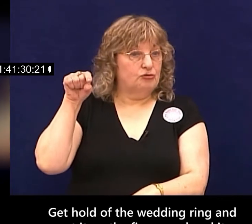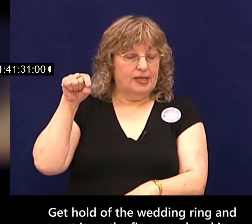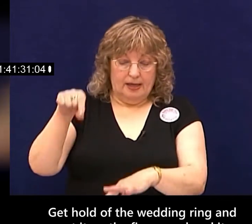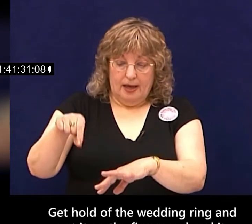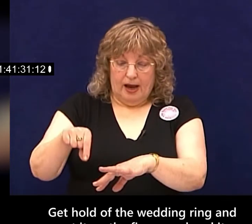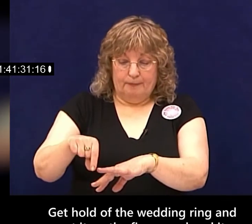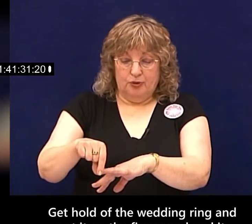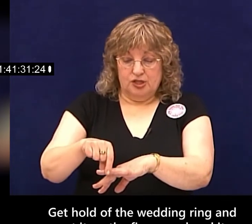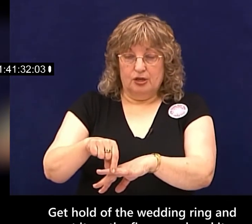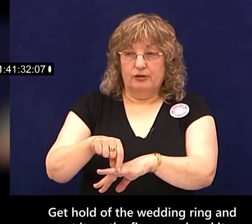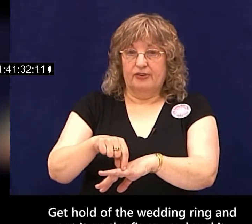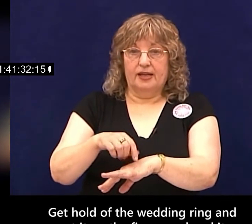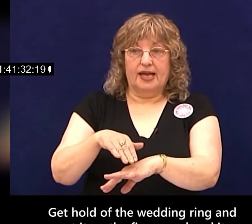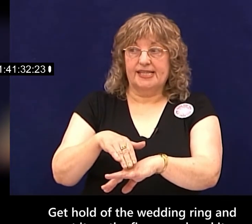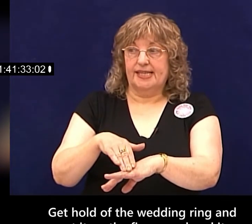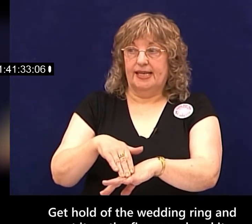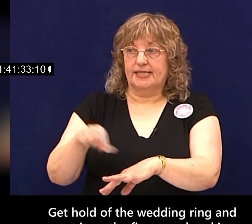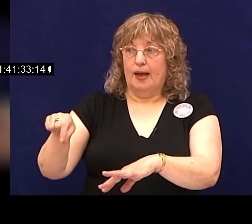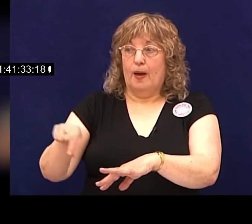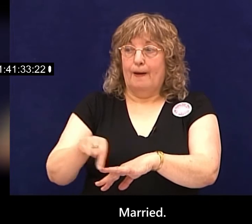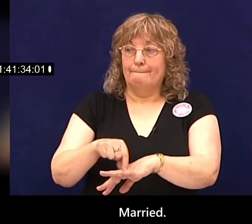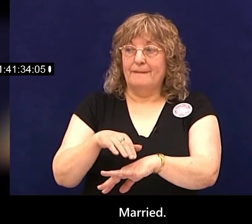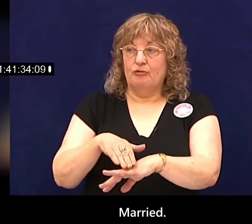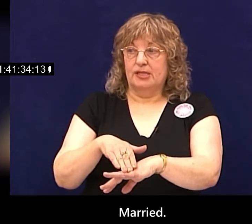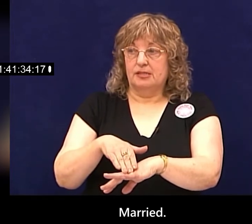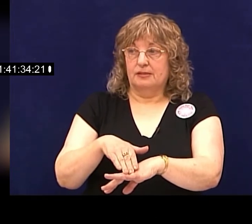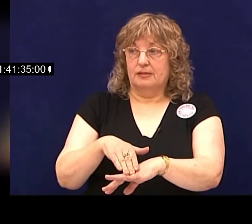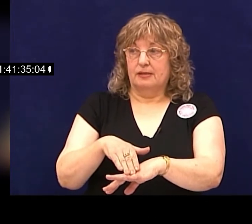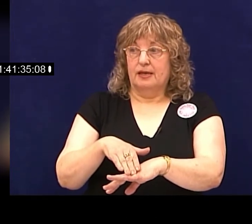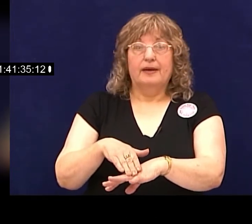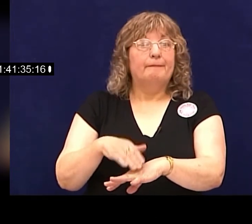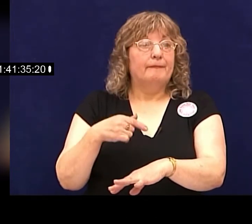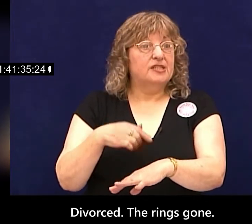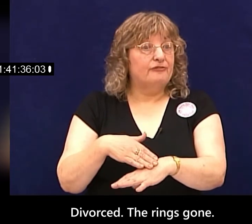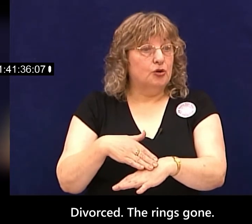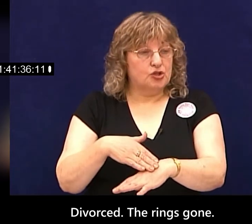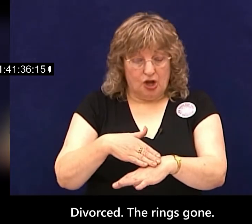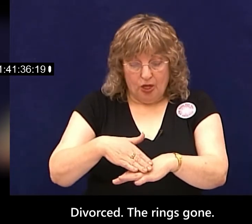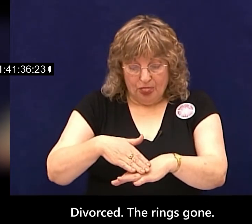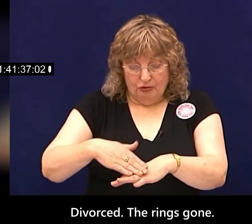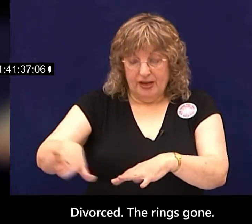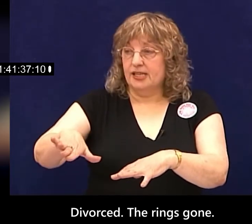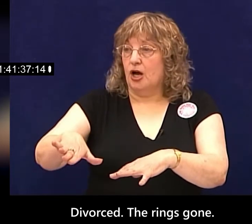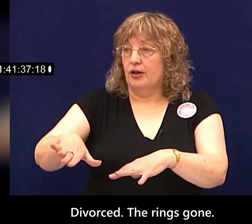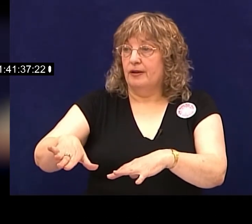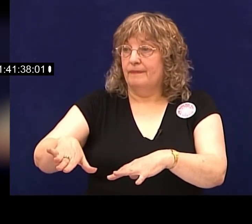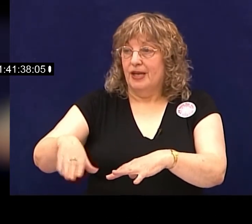ring and put it on the finger and seal it. Married. Divorced. The ring's gone. So